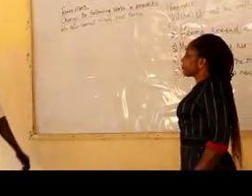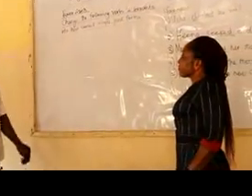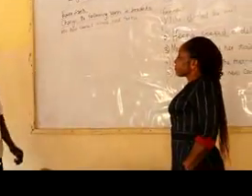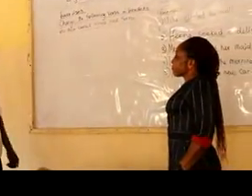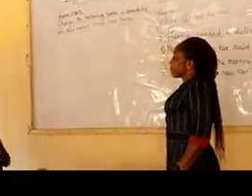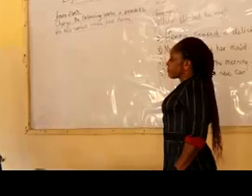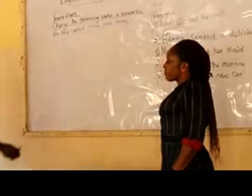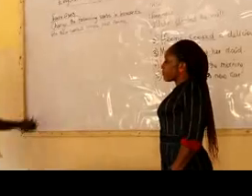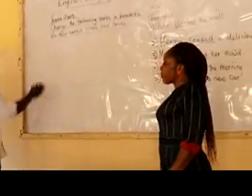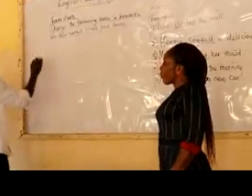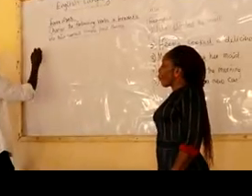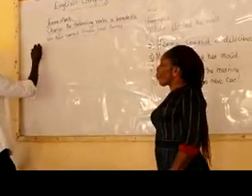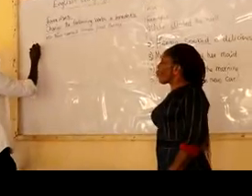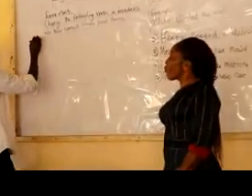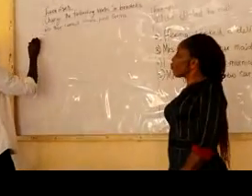The old man